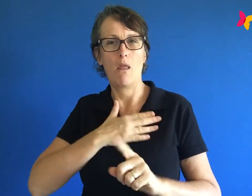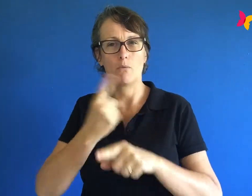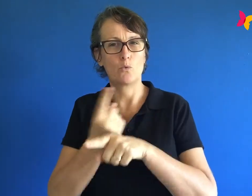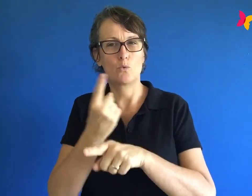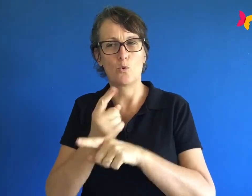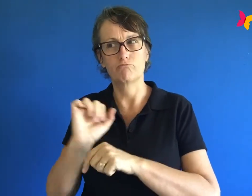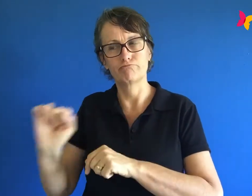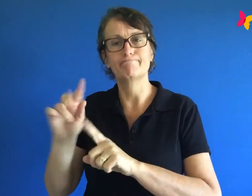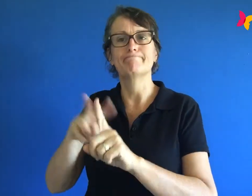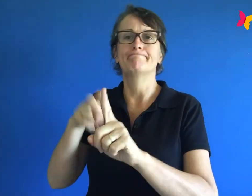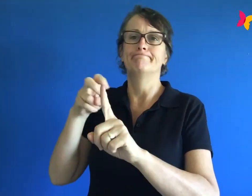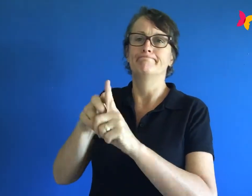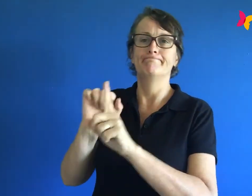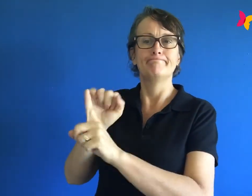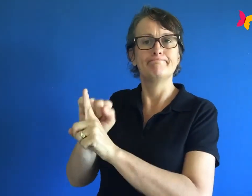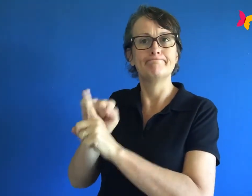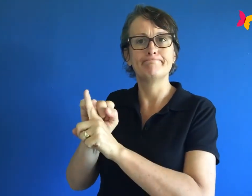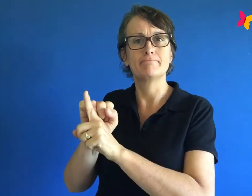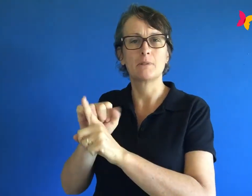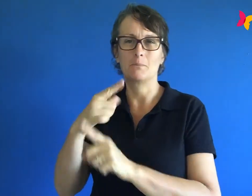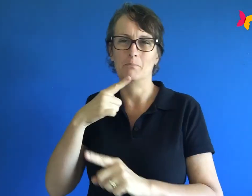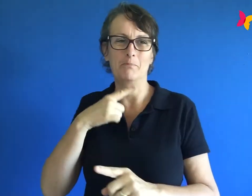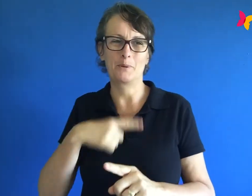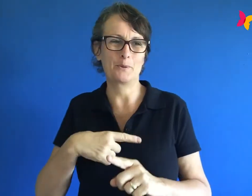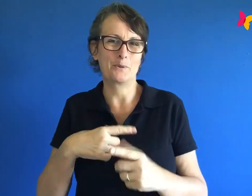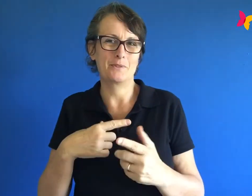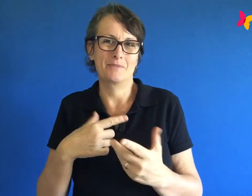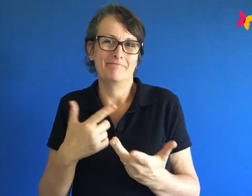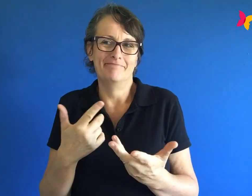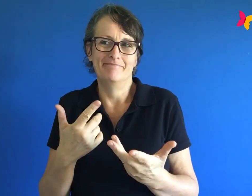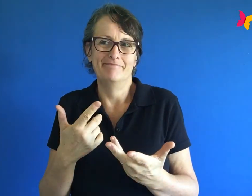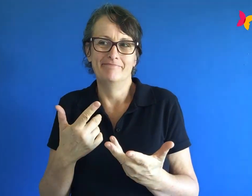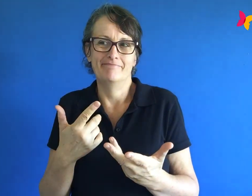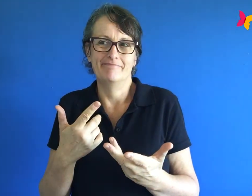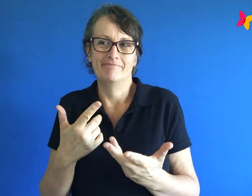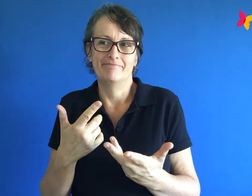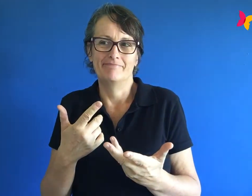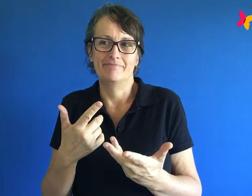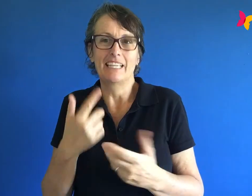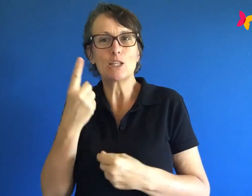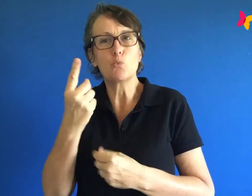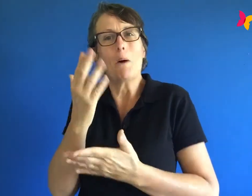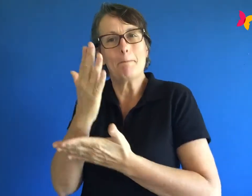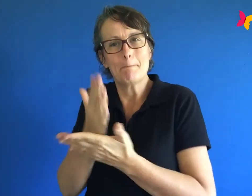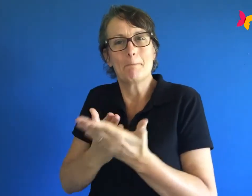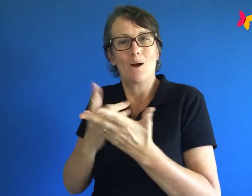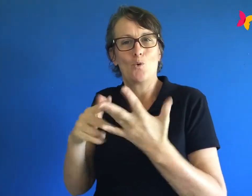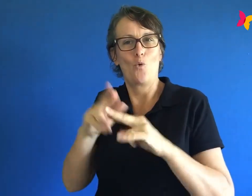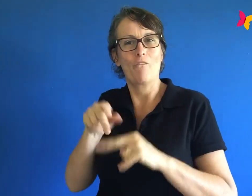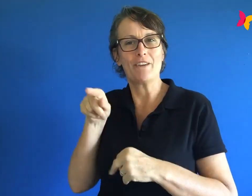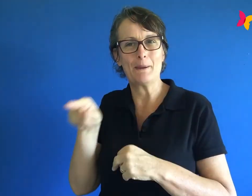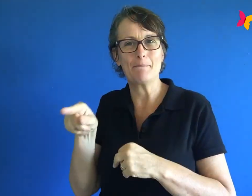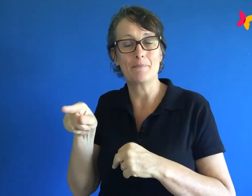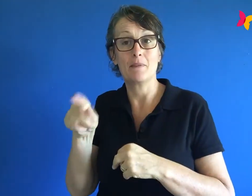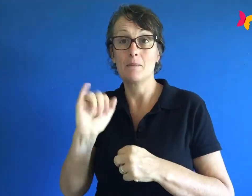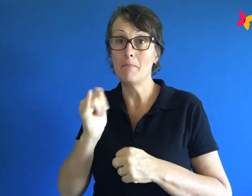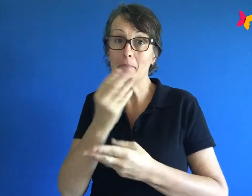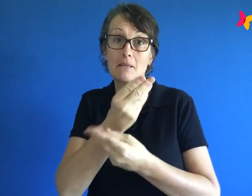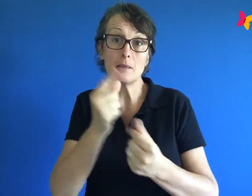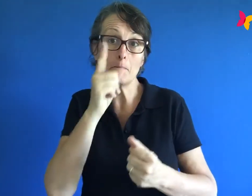that? It's just one facet of a person. I think for some people labels might be terrific, but for